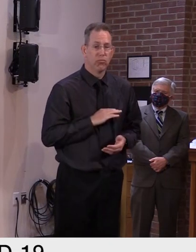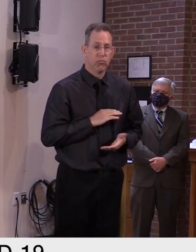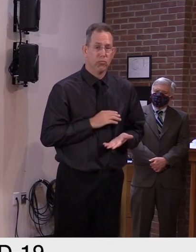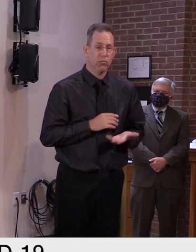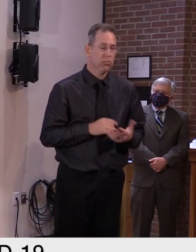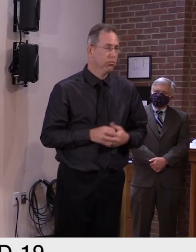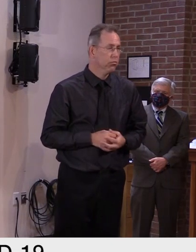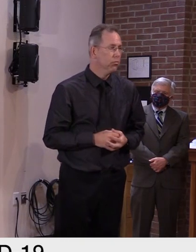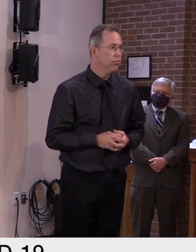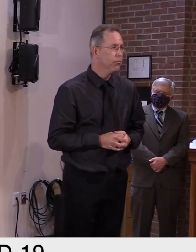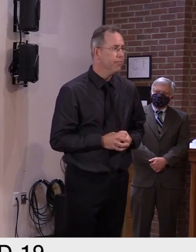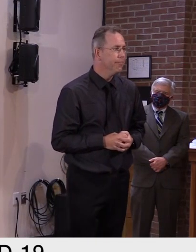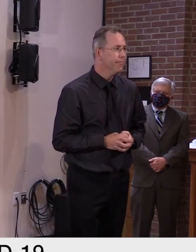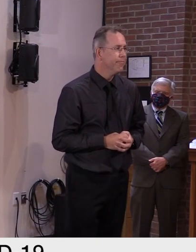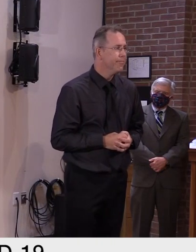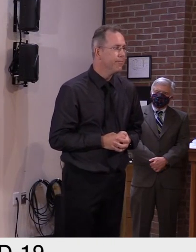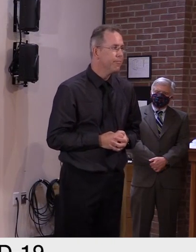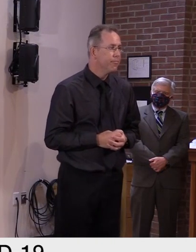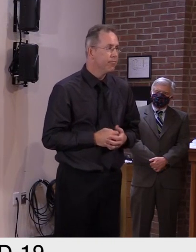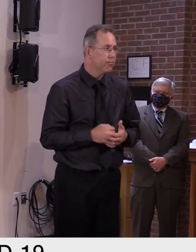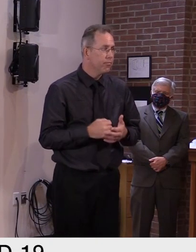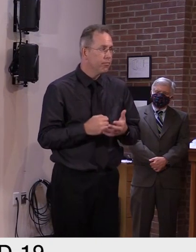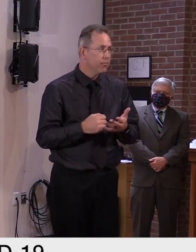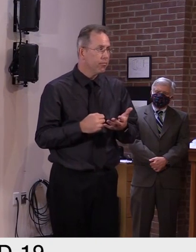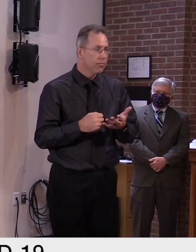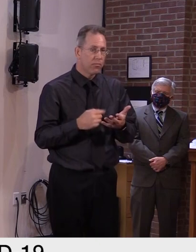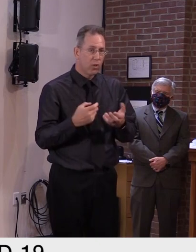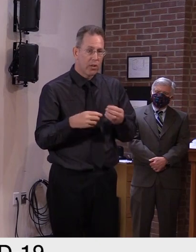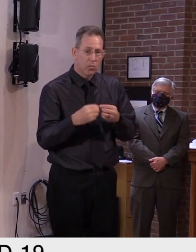that anything else, Mike? I think that sort of covers it.